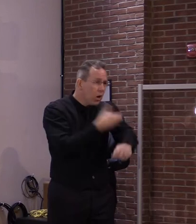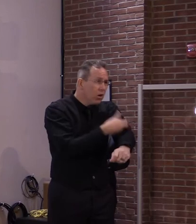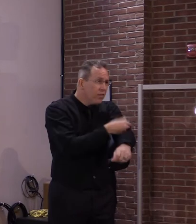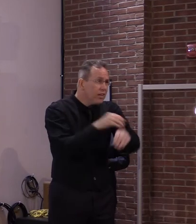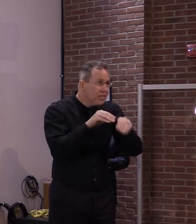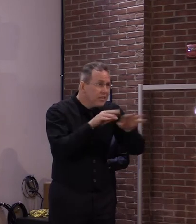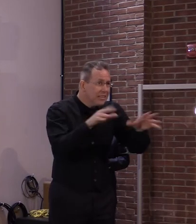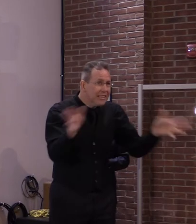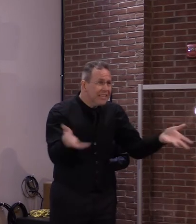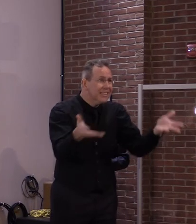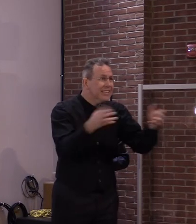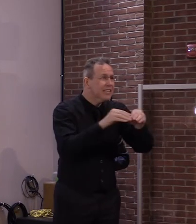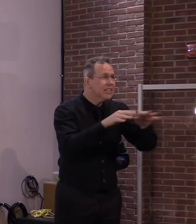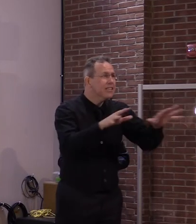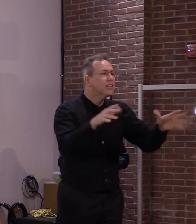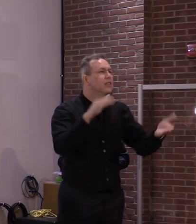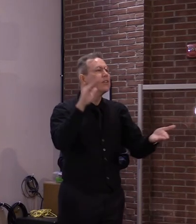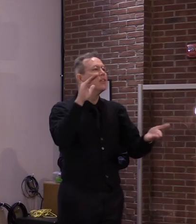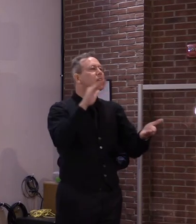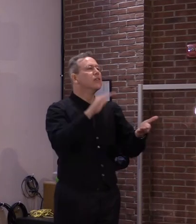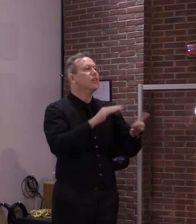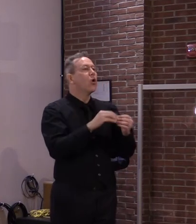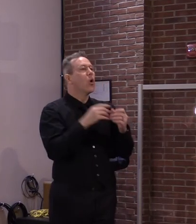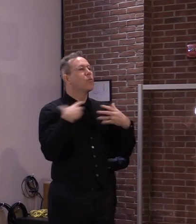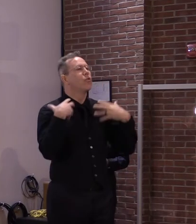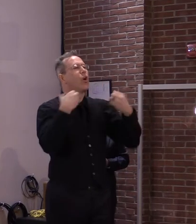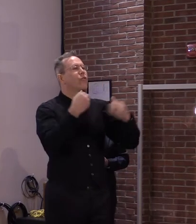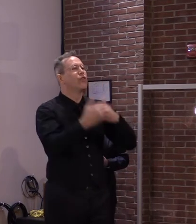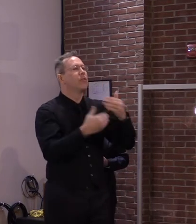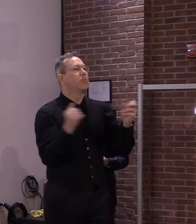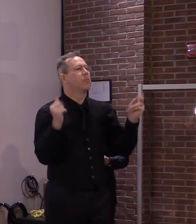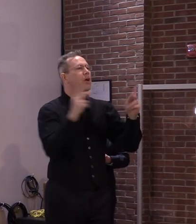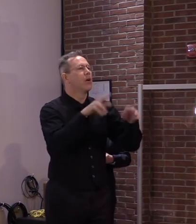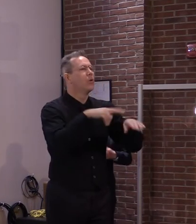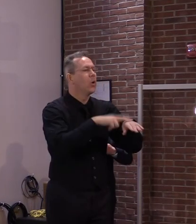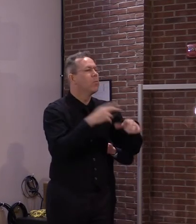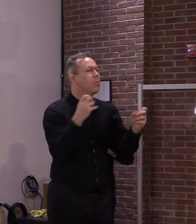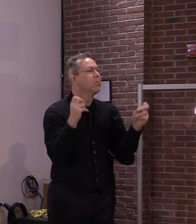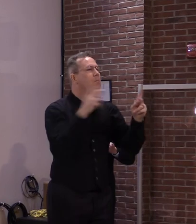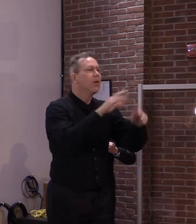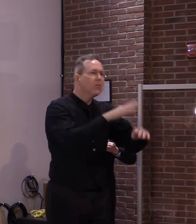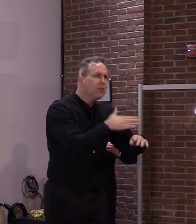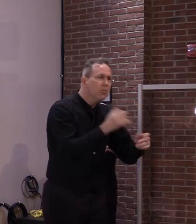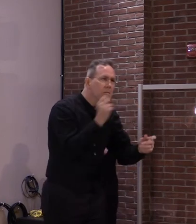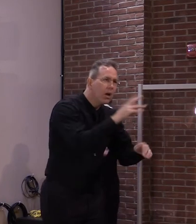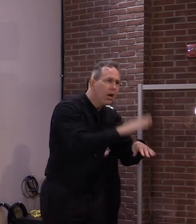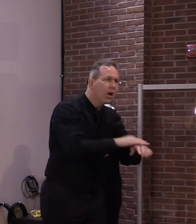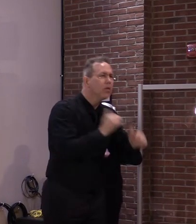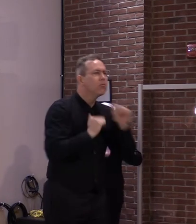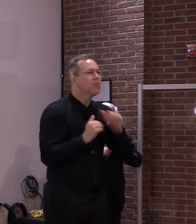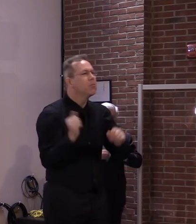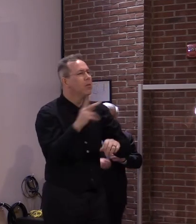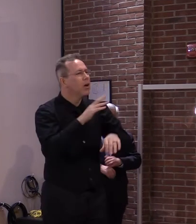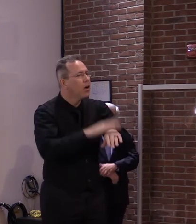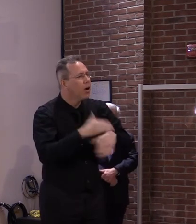path forward in music in the arts it's such a critical element of our students well-being and the vibrancy of our school communities